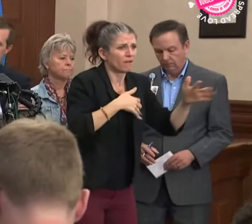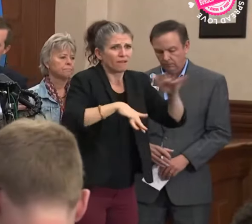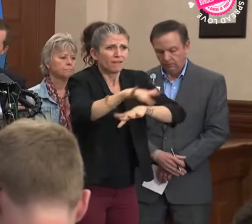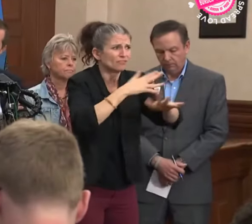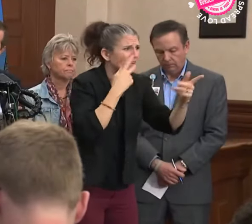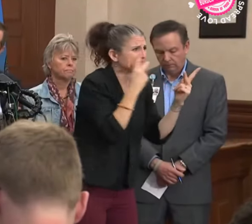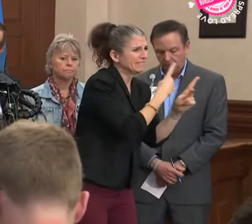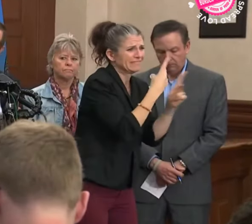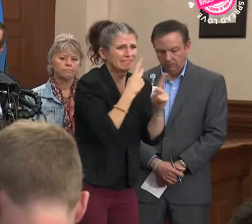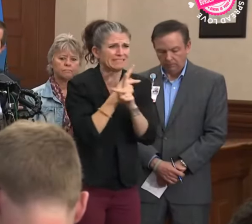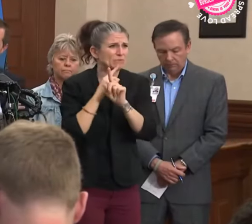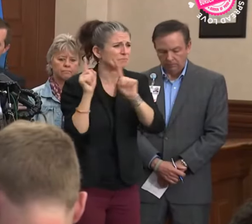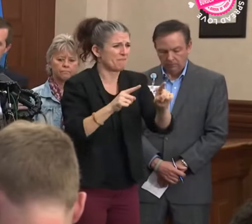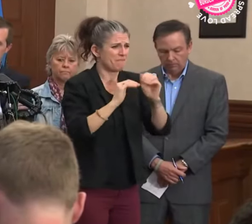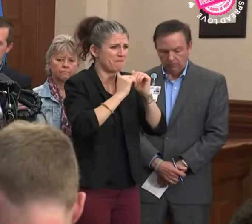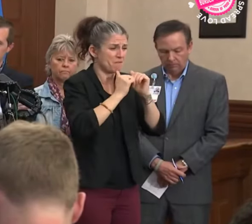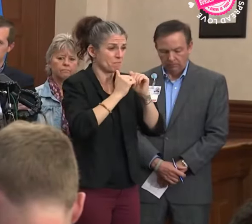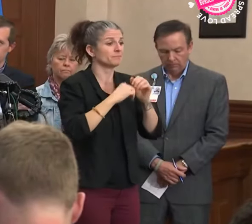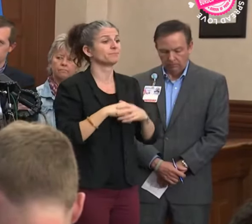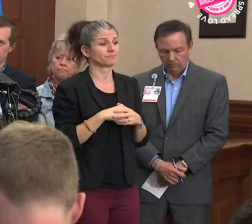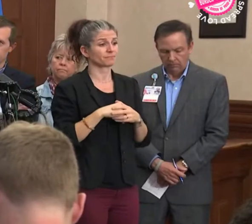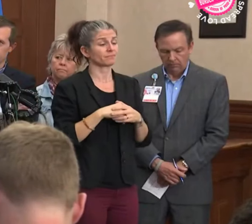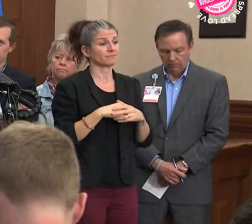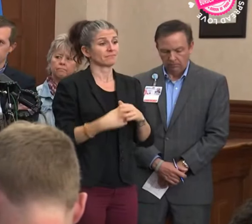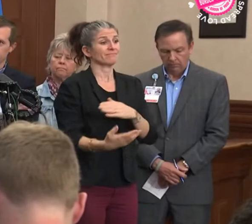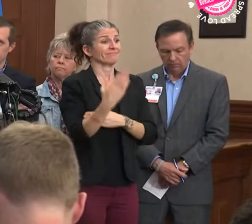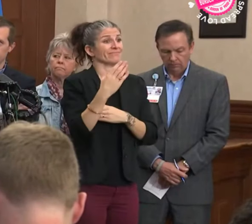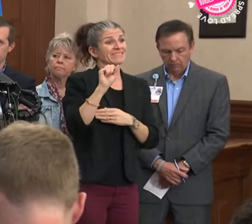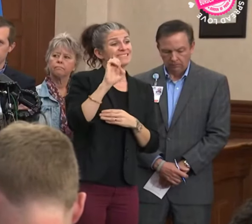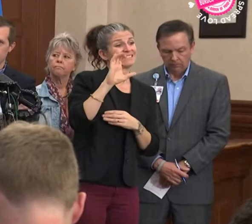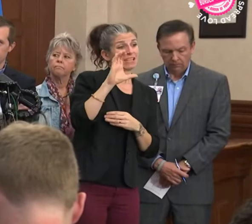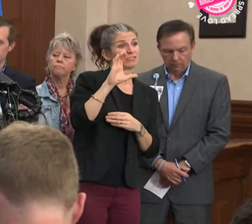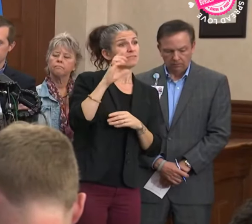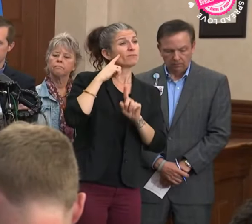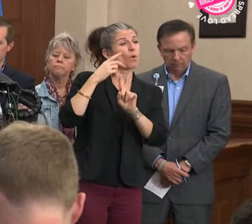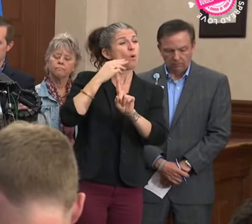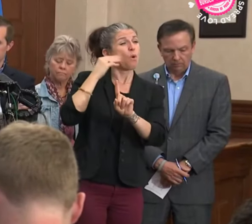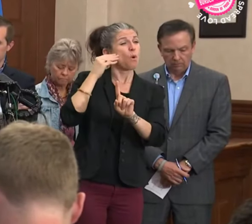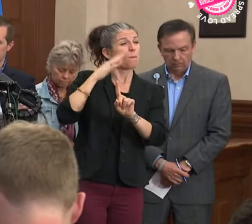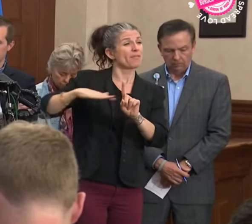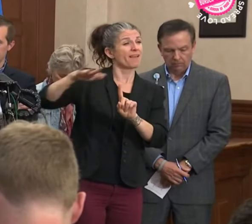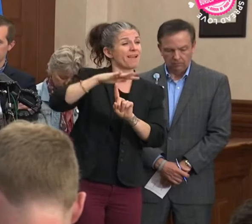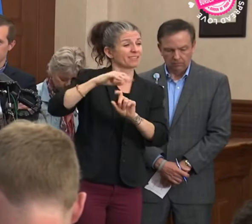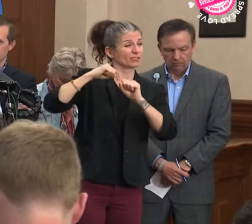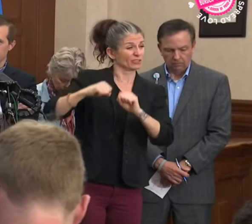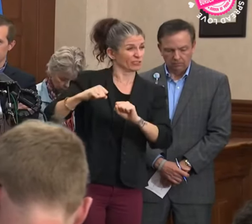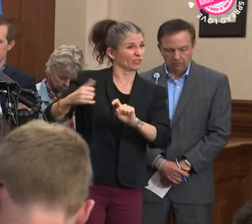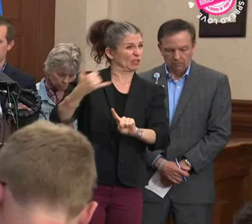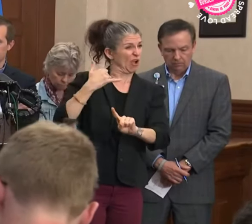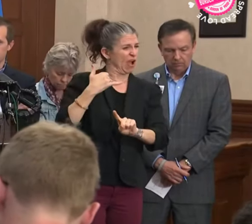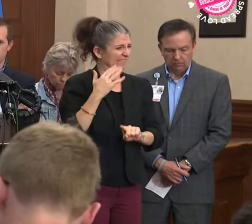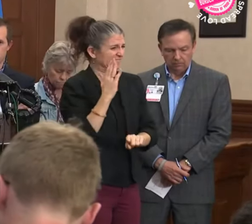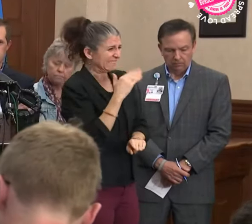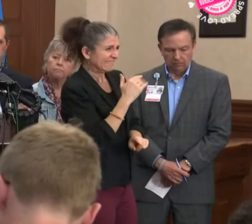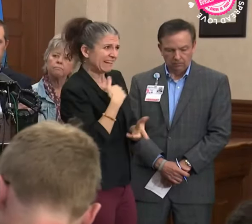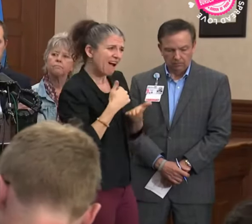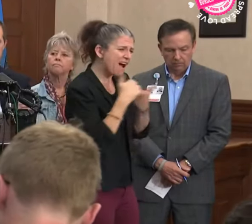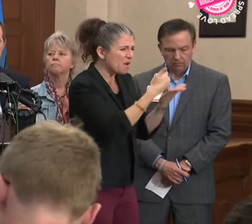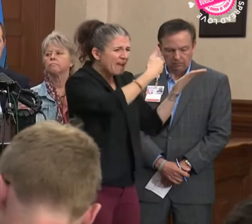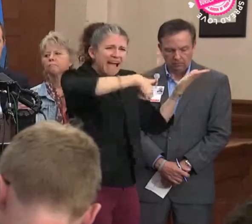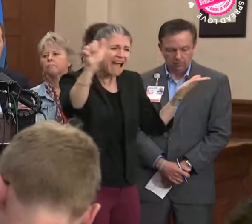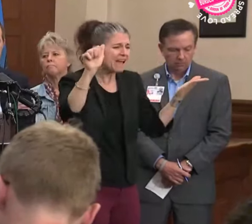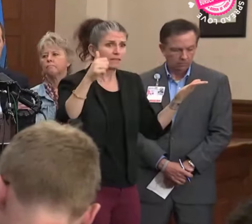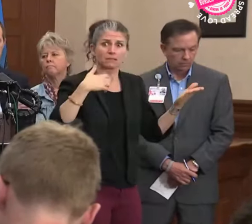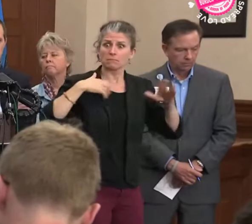morning, Secretary of Homeland Security Mayorkas called and offered help from his department.